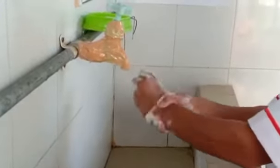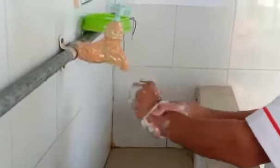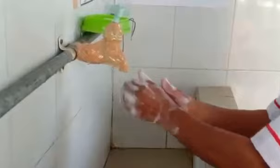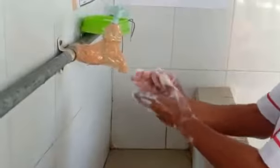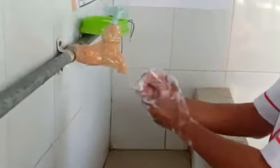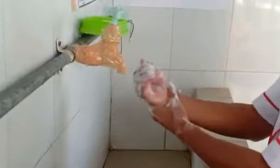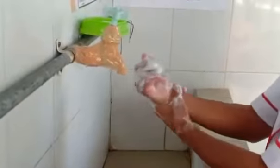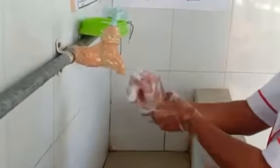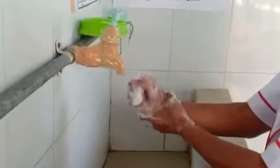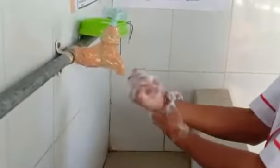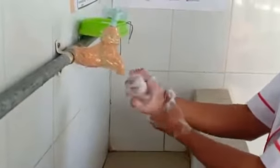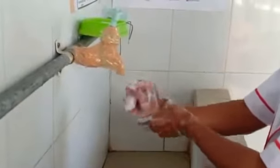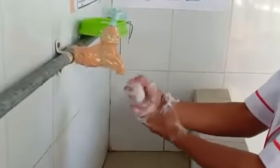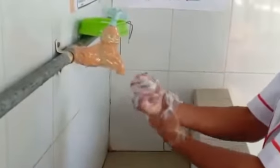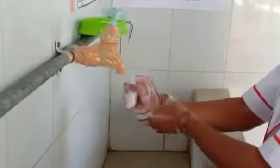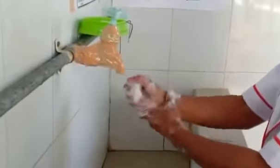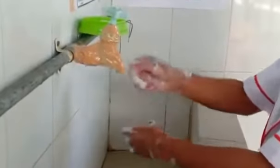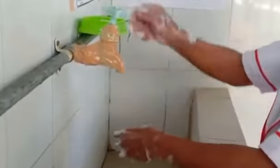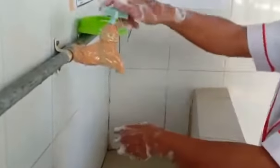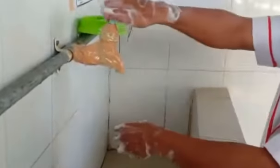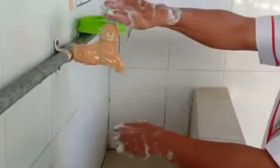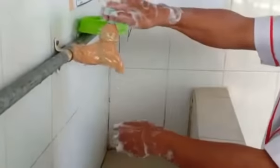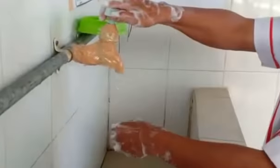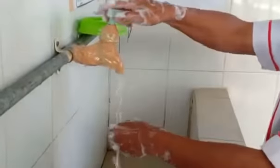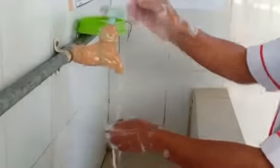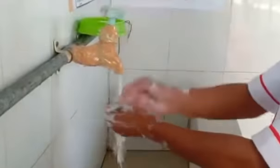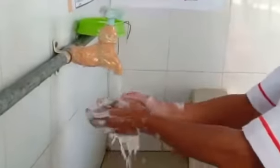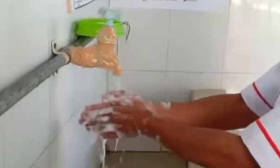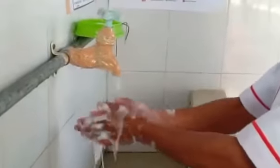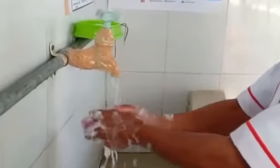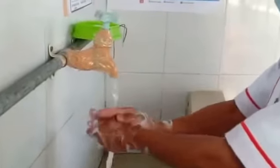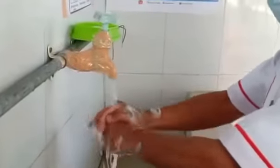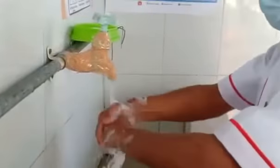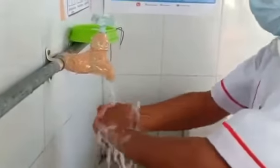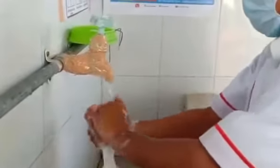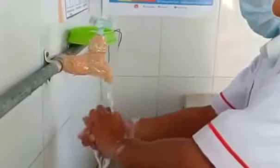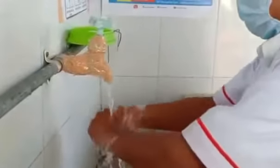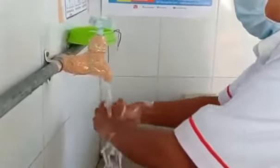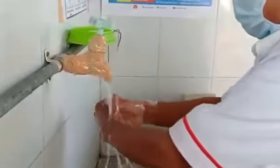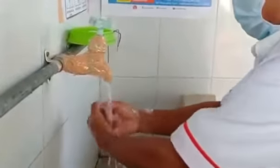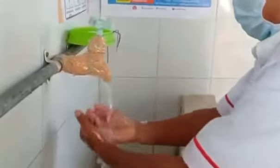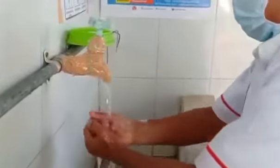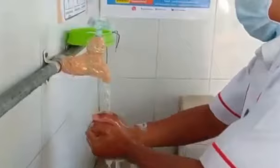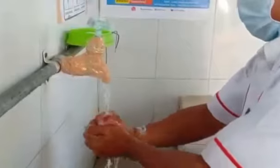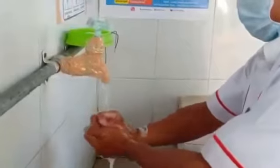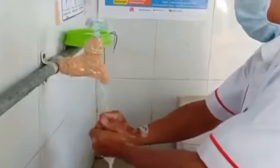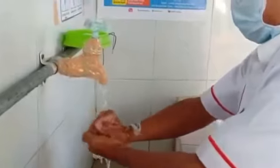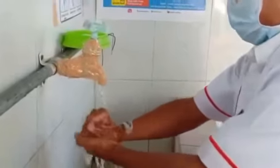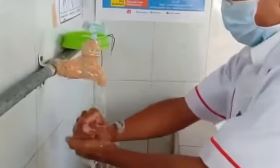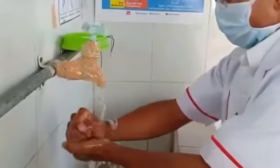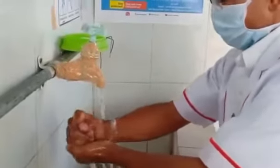Rotational rubbing of wrist. Then rinse hands with water.